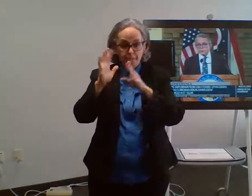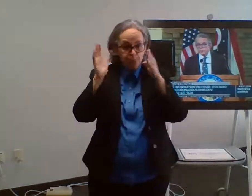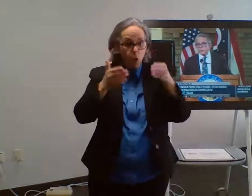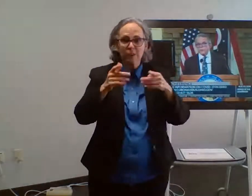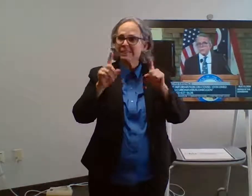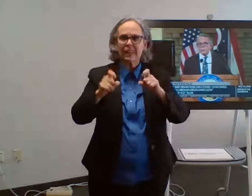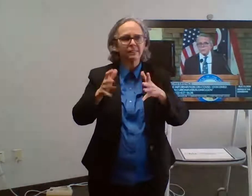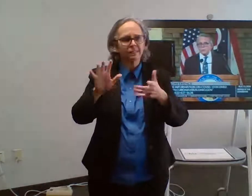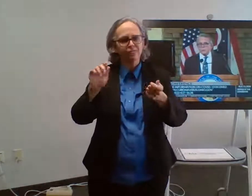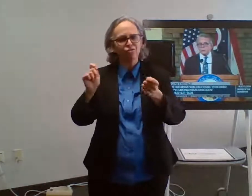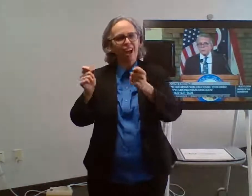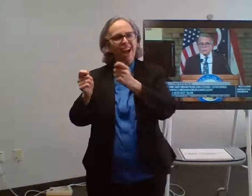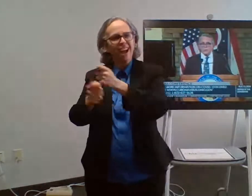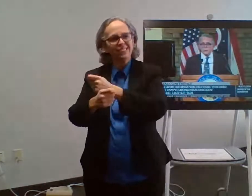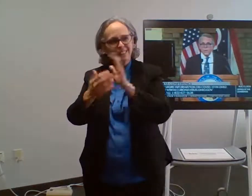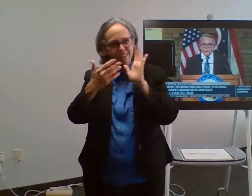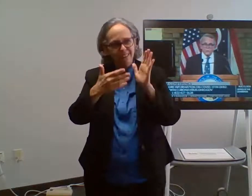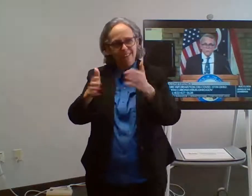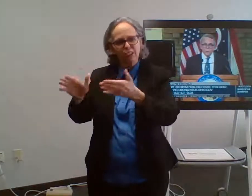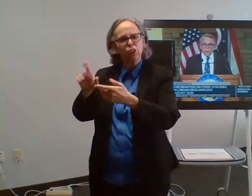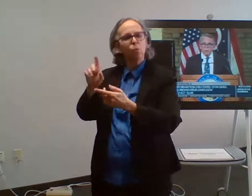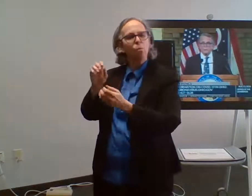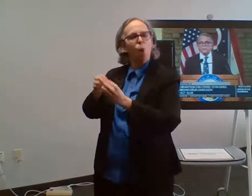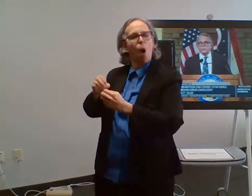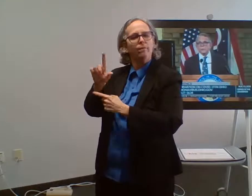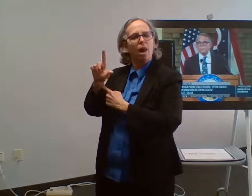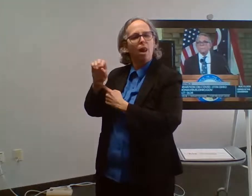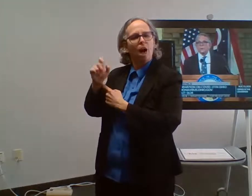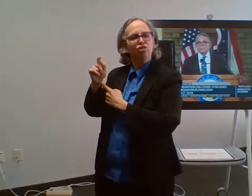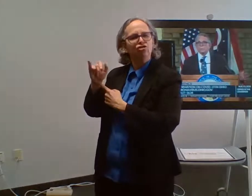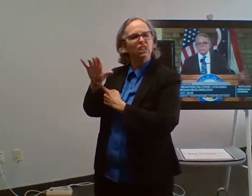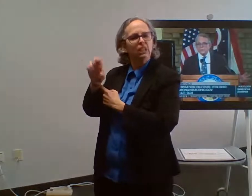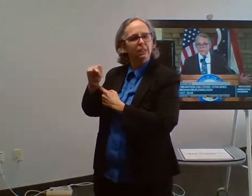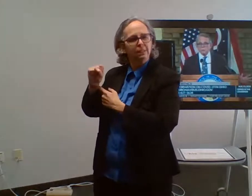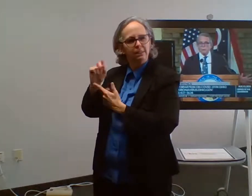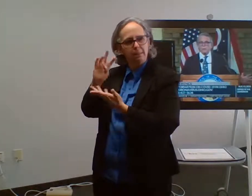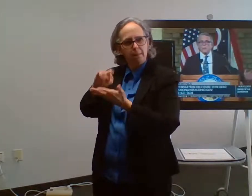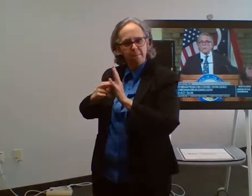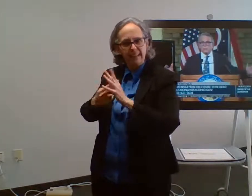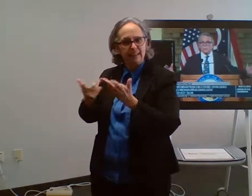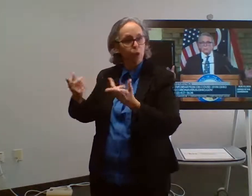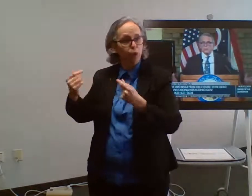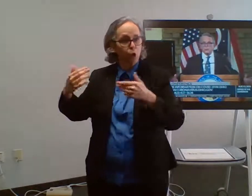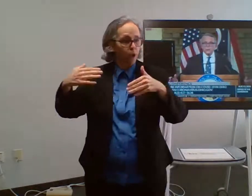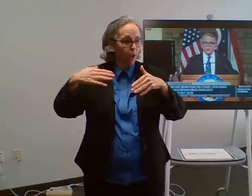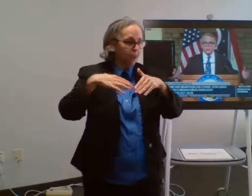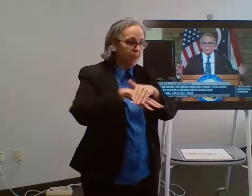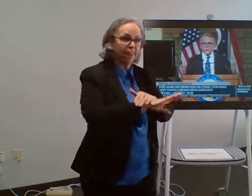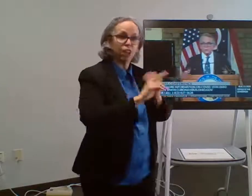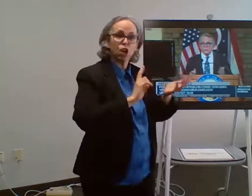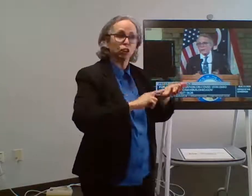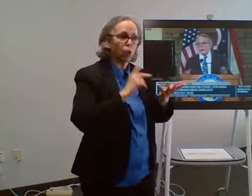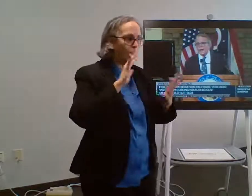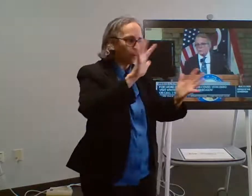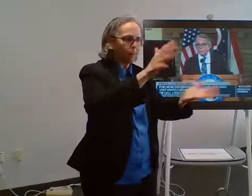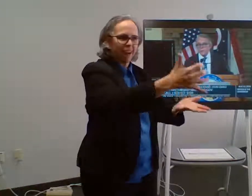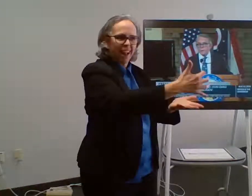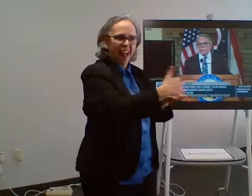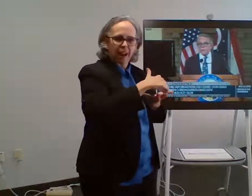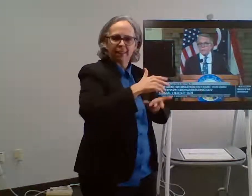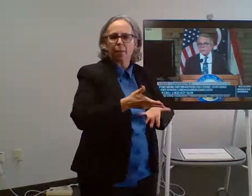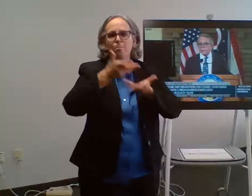which simply means, taking those swabs from samples from the nursing home directly to the